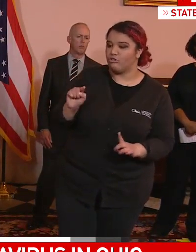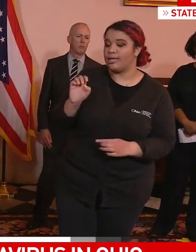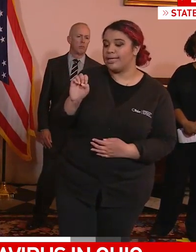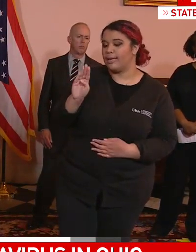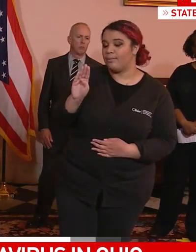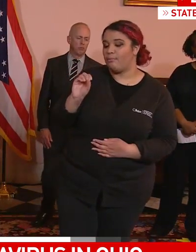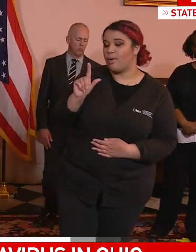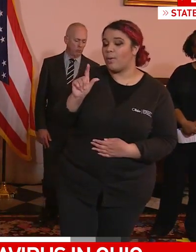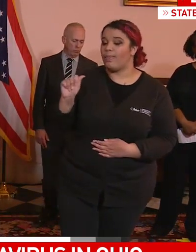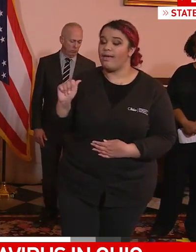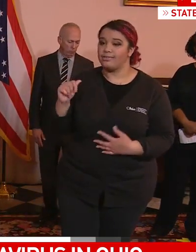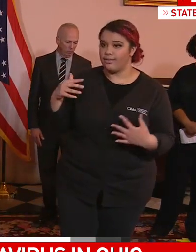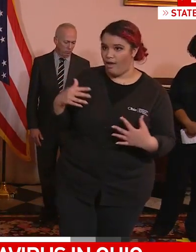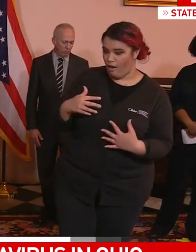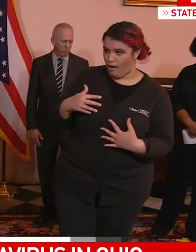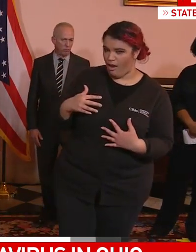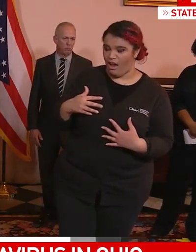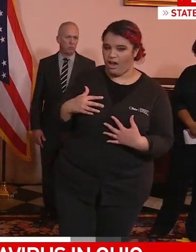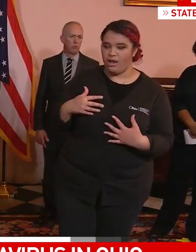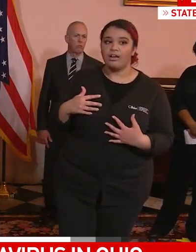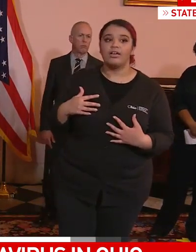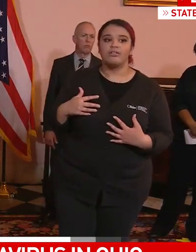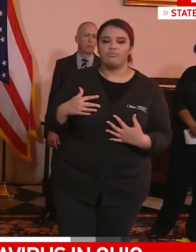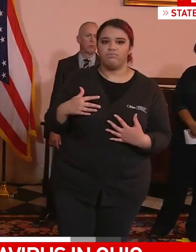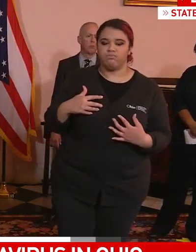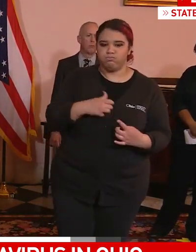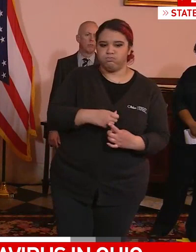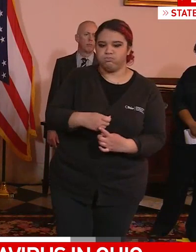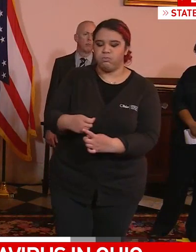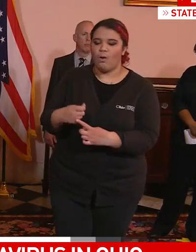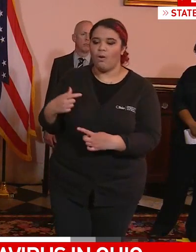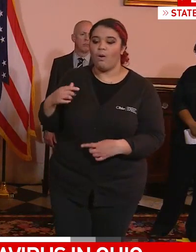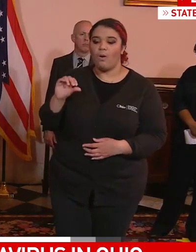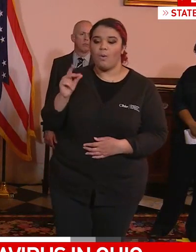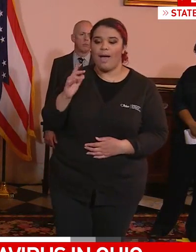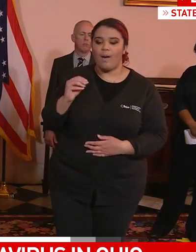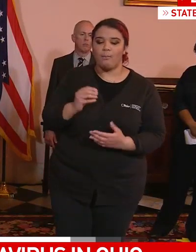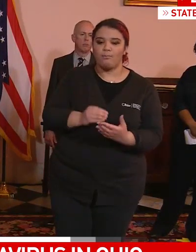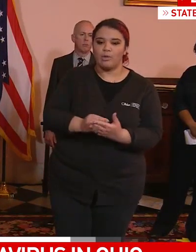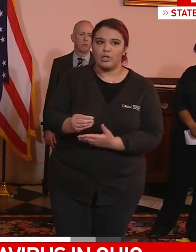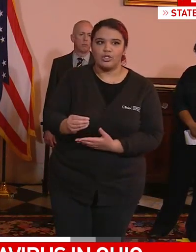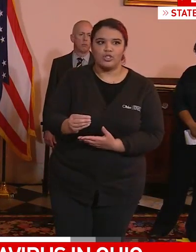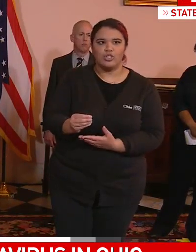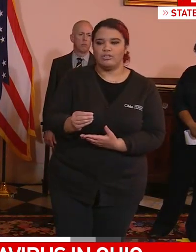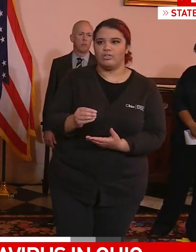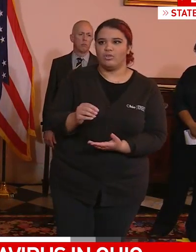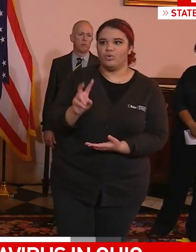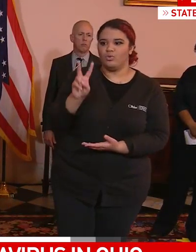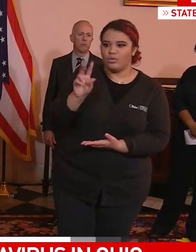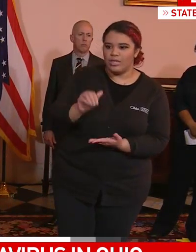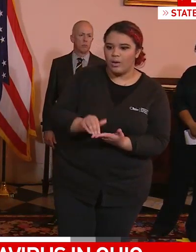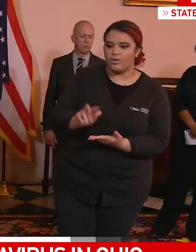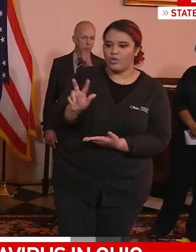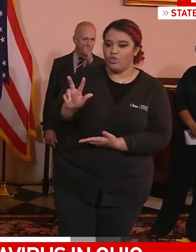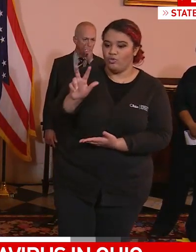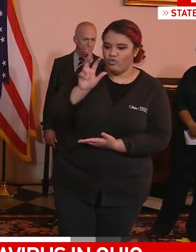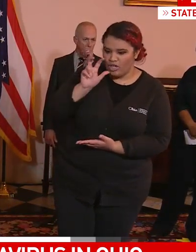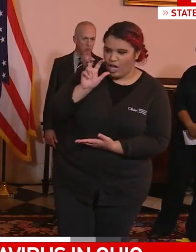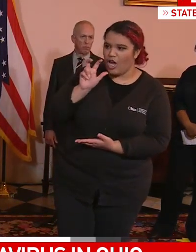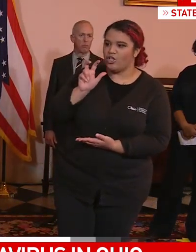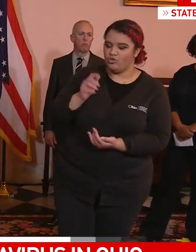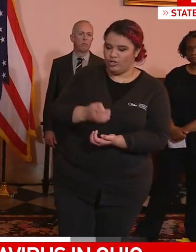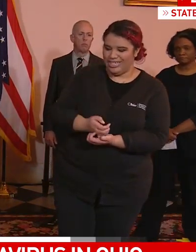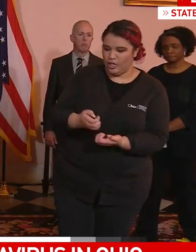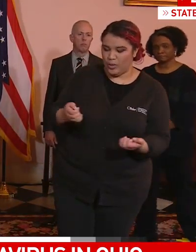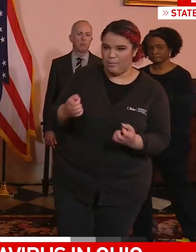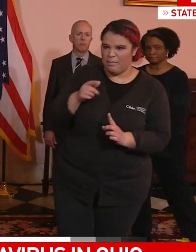Ohio purchased some 23,000 sets of PPE. I'm wondering if that material is still available, what happened to